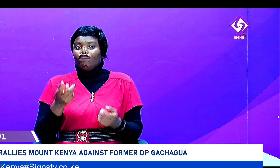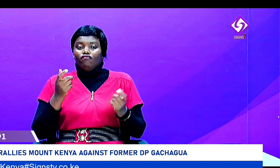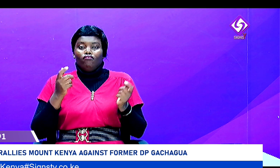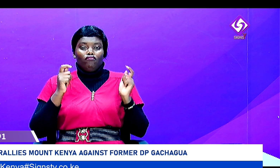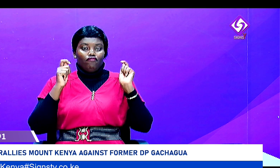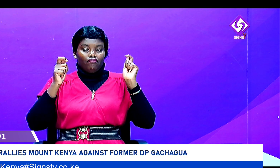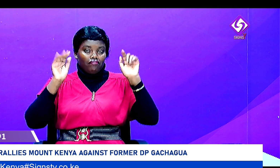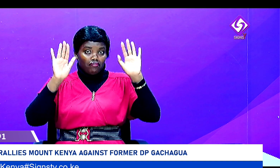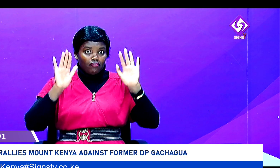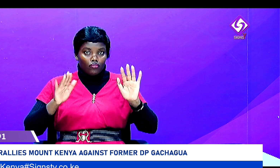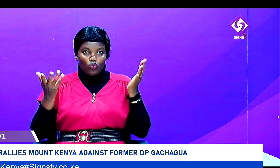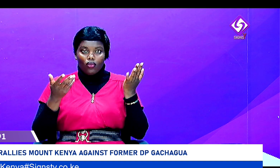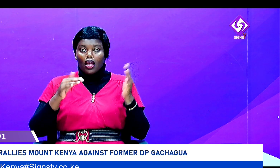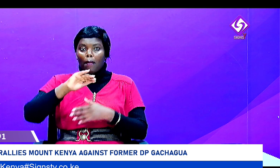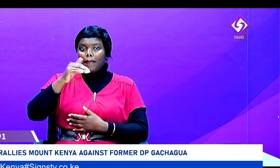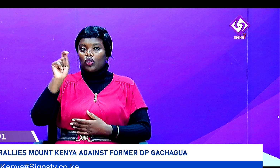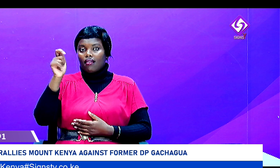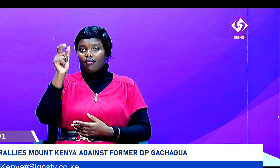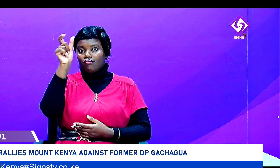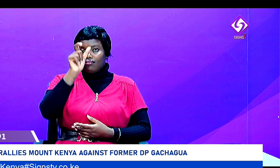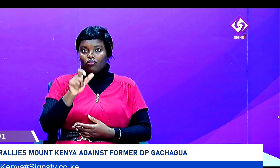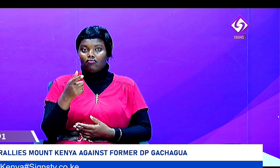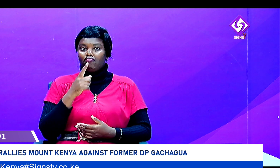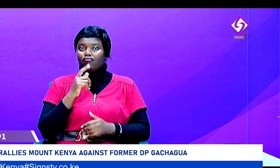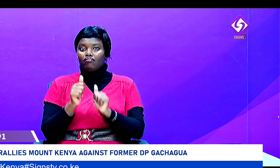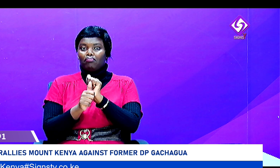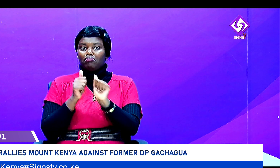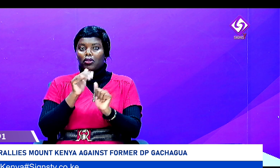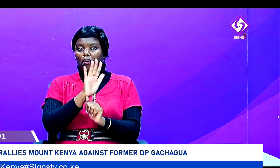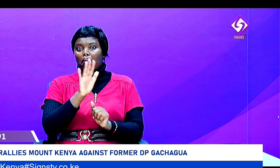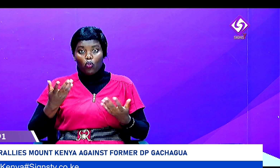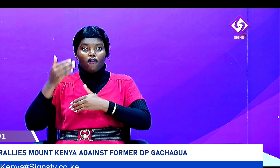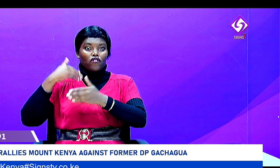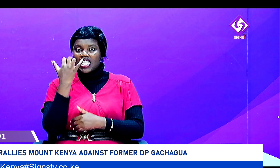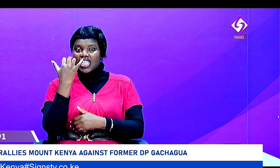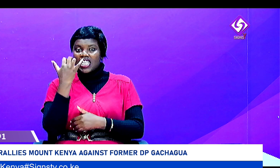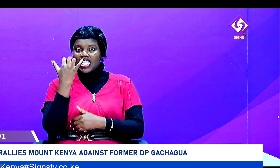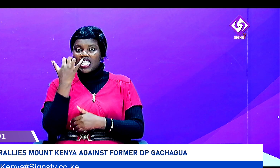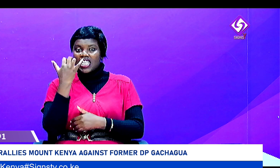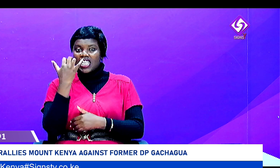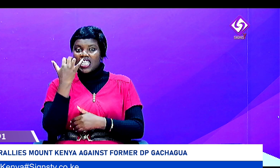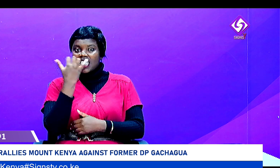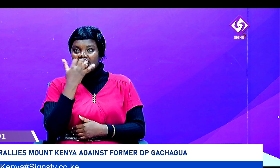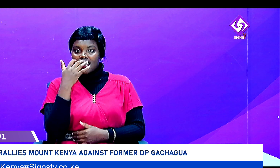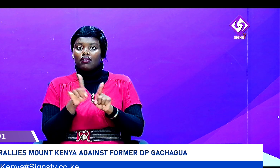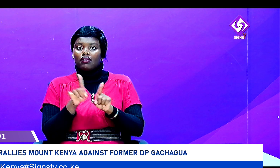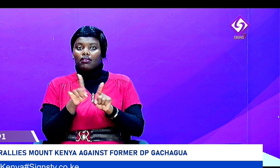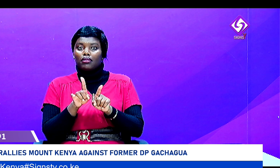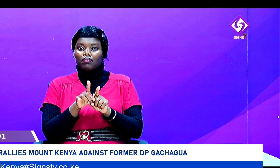reject his predecessor, former Deputy President Rigathi Gachagua, and what he termed as